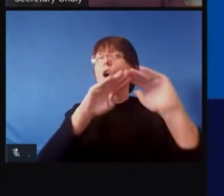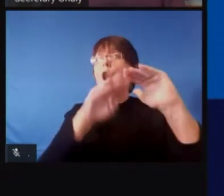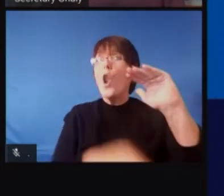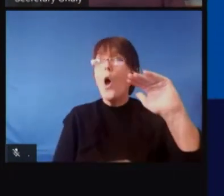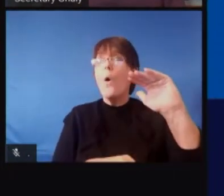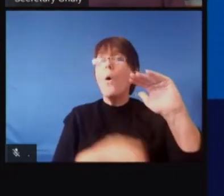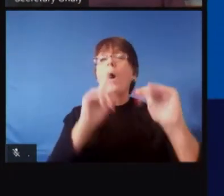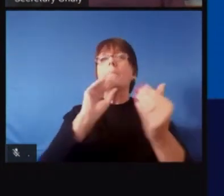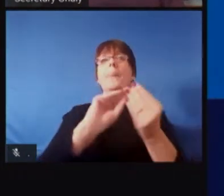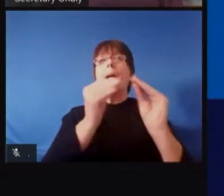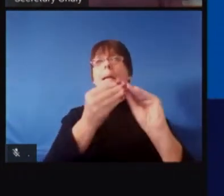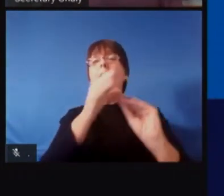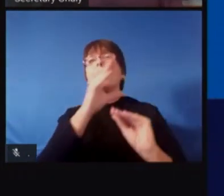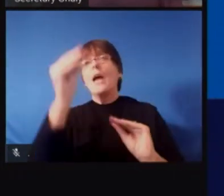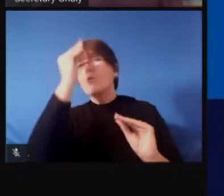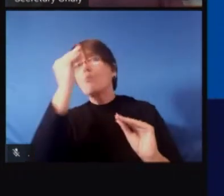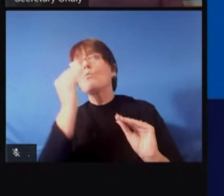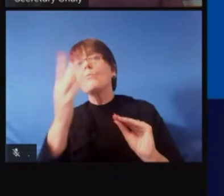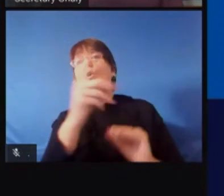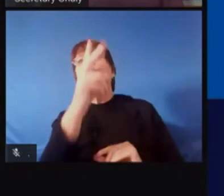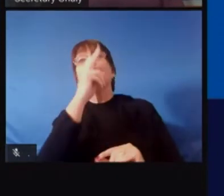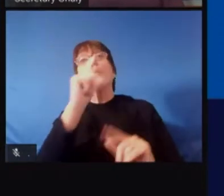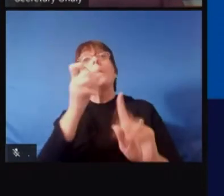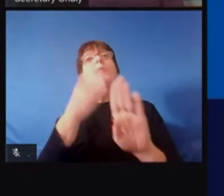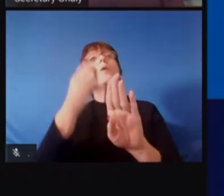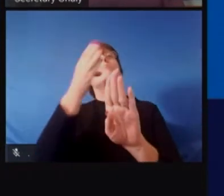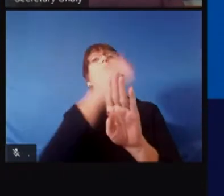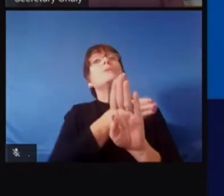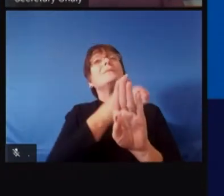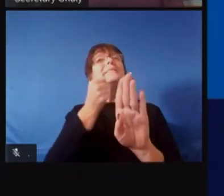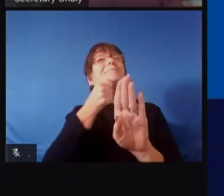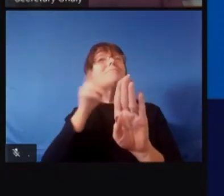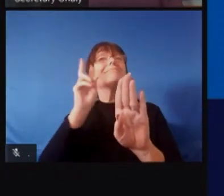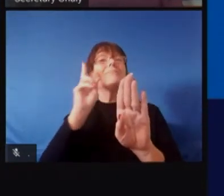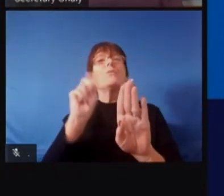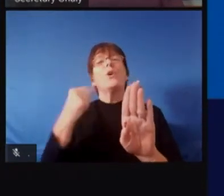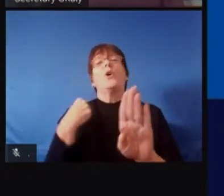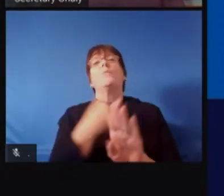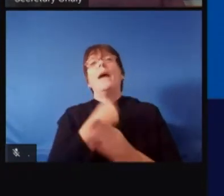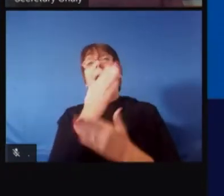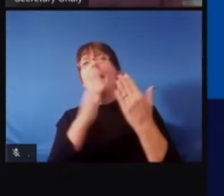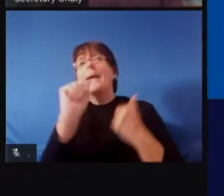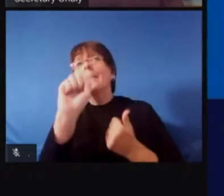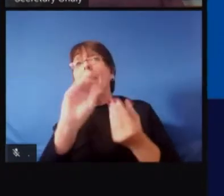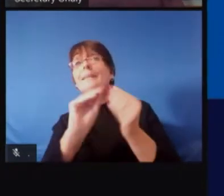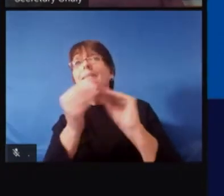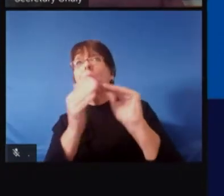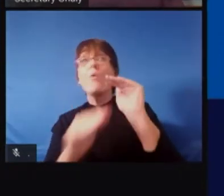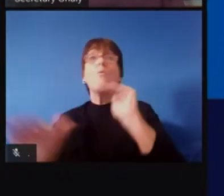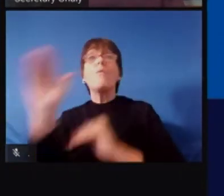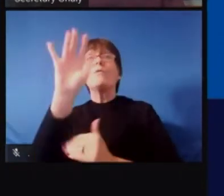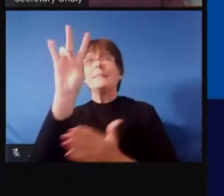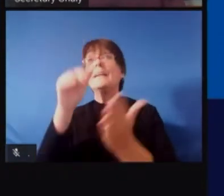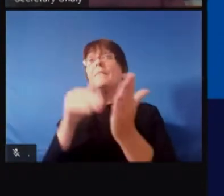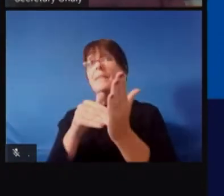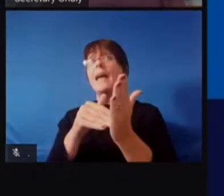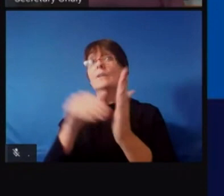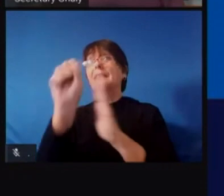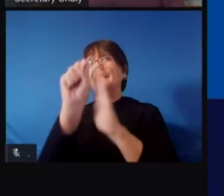of the number and reported. You saw in the previous couple of days where we've had case numbers over 7,000